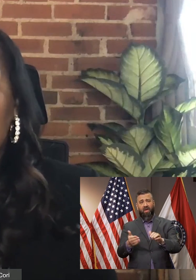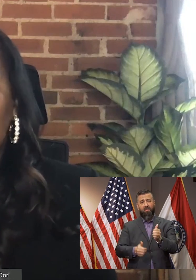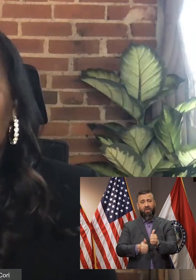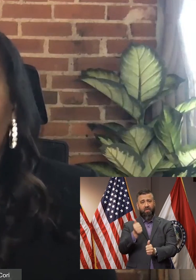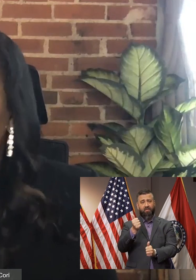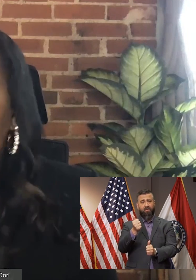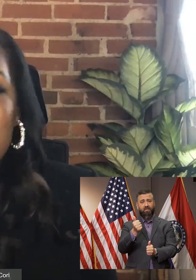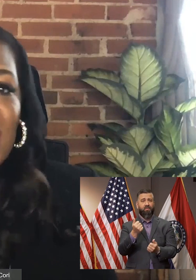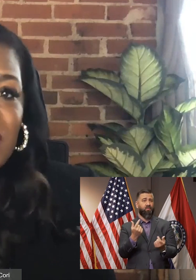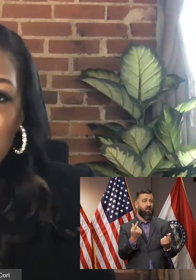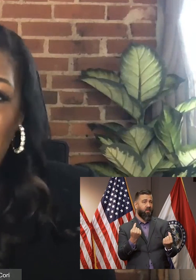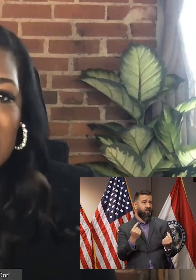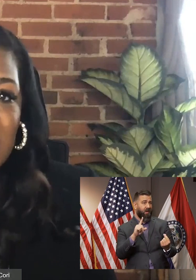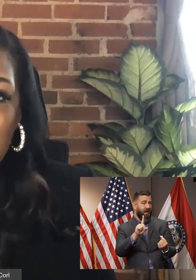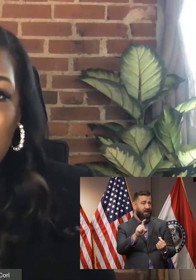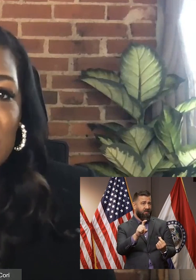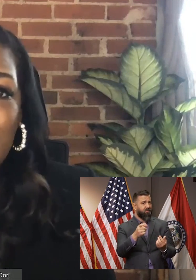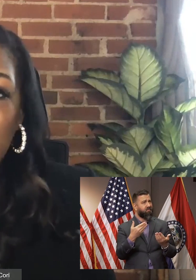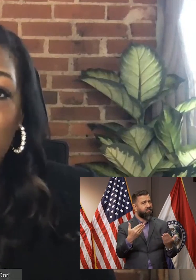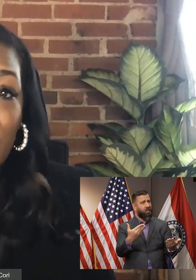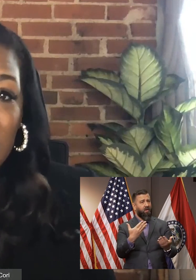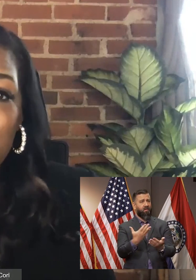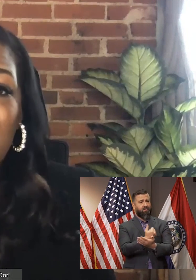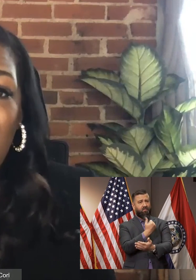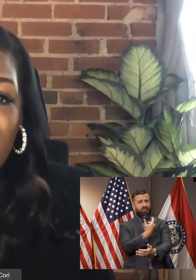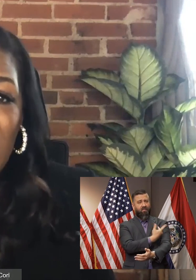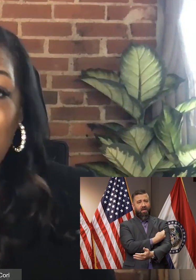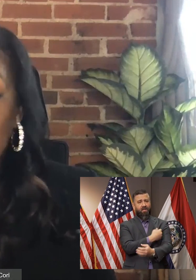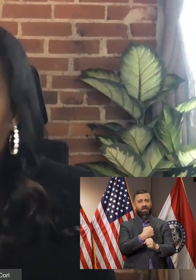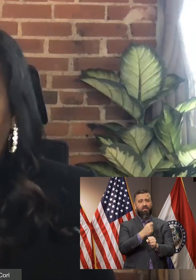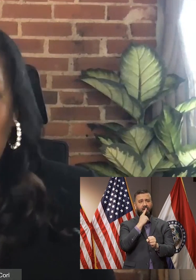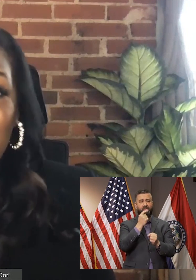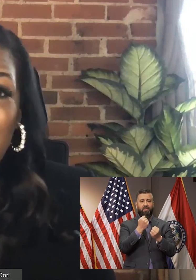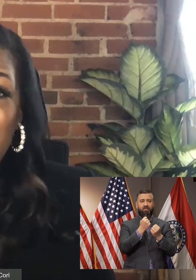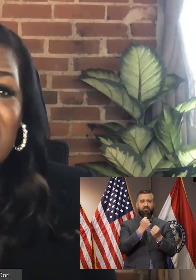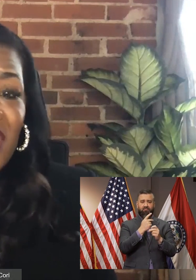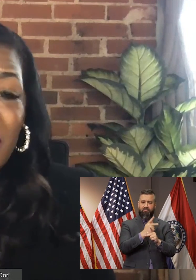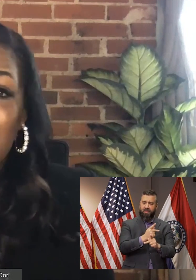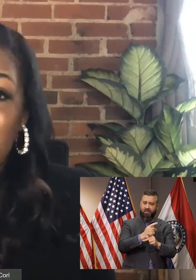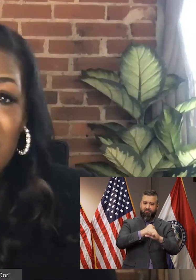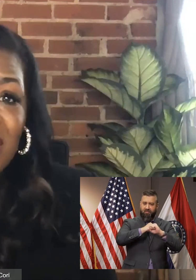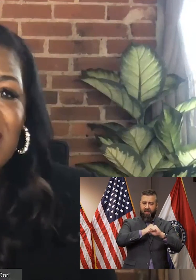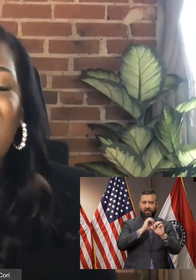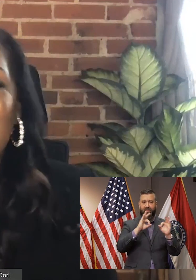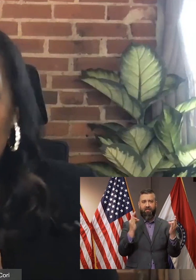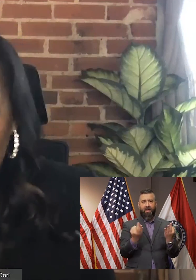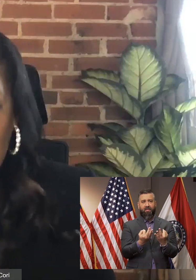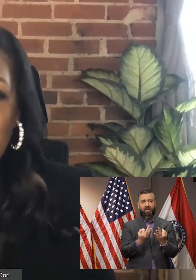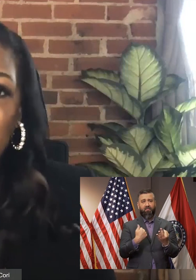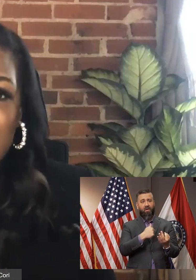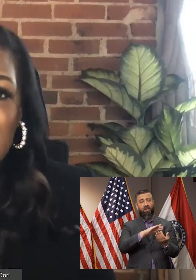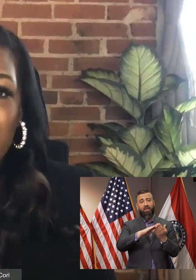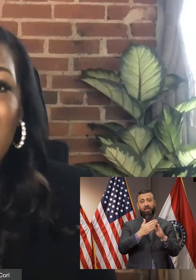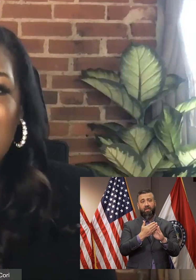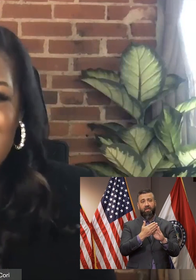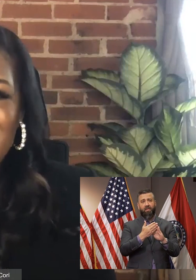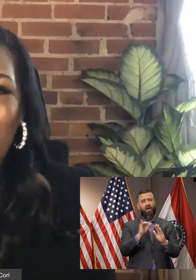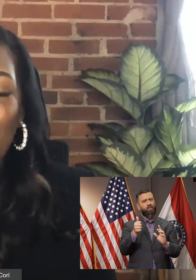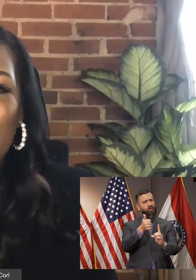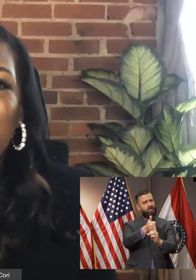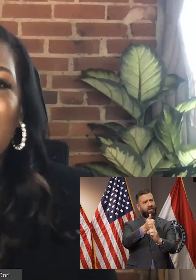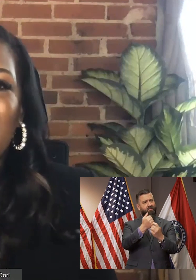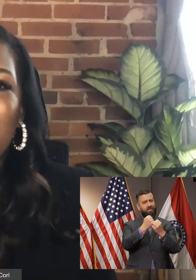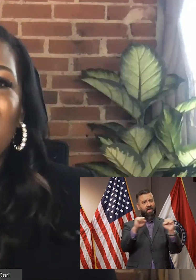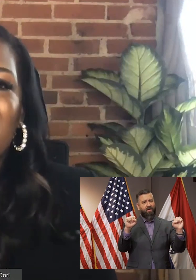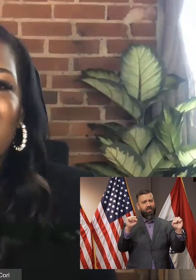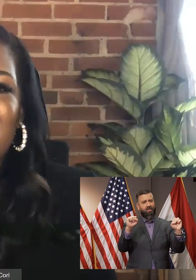is that you receive this vaccination to make sure we're keeping our families, like Dr. Page said, our communities, keep yourself safe, and let's get through